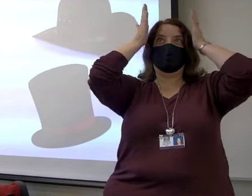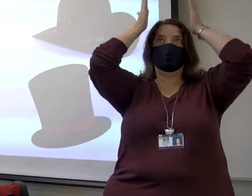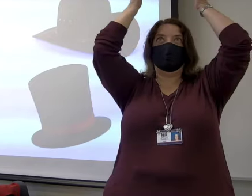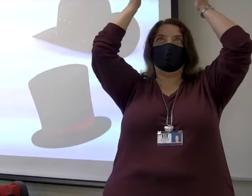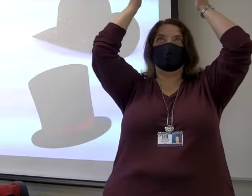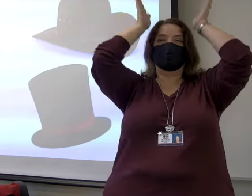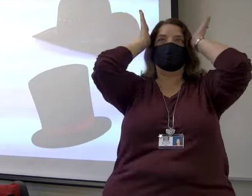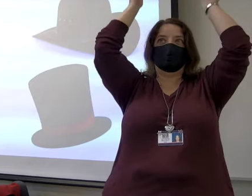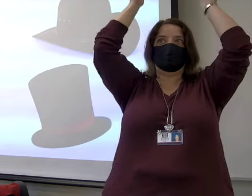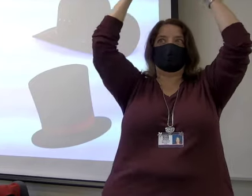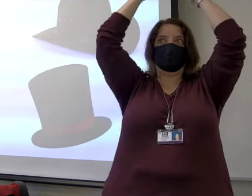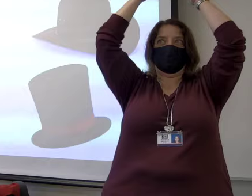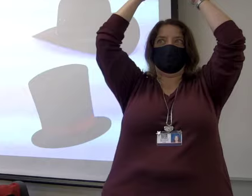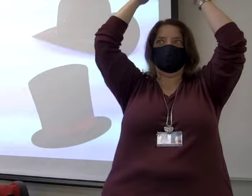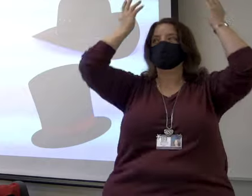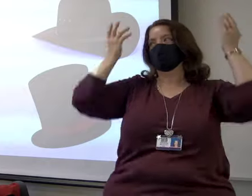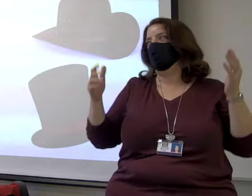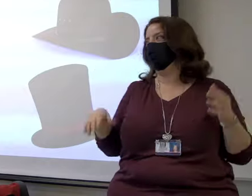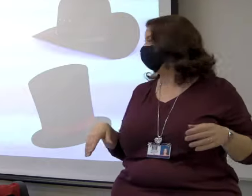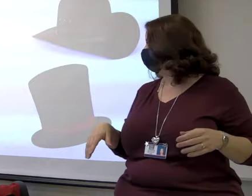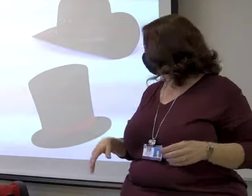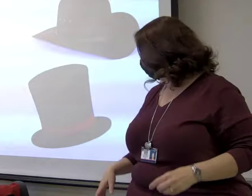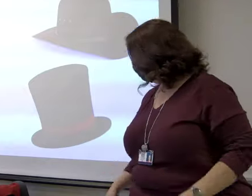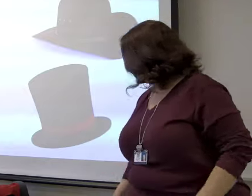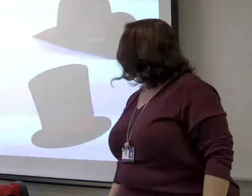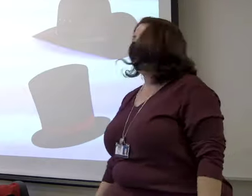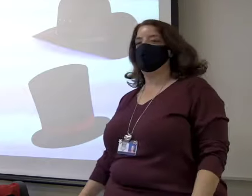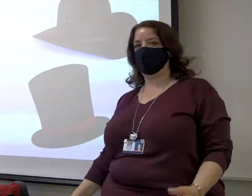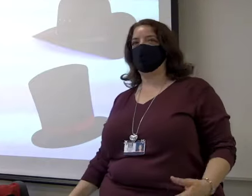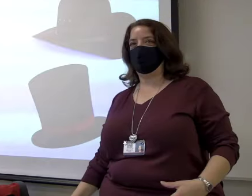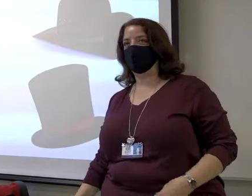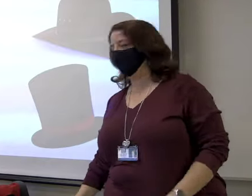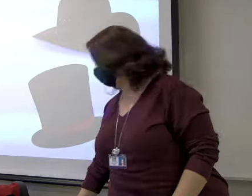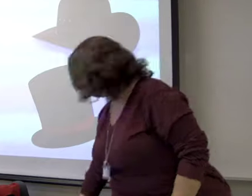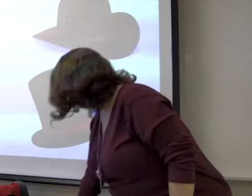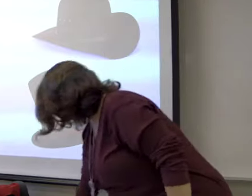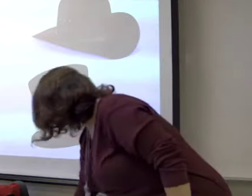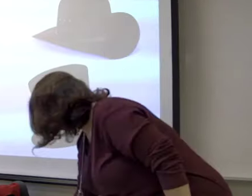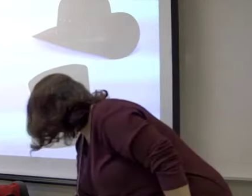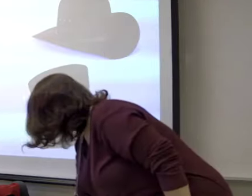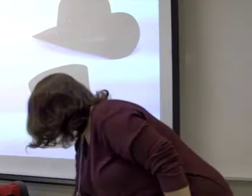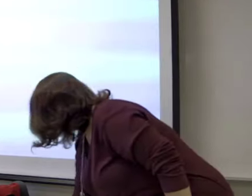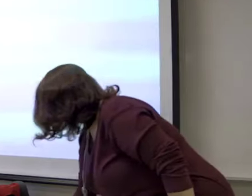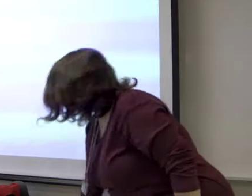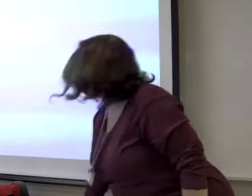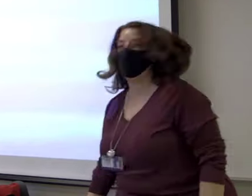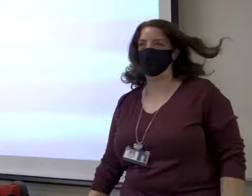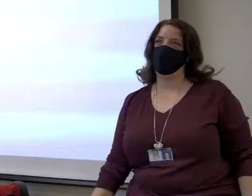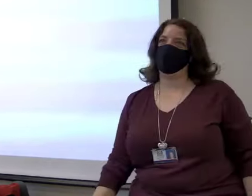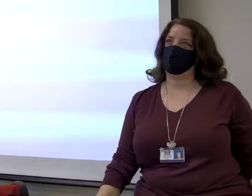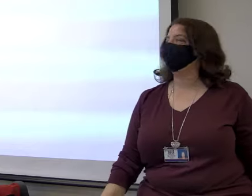how it's shaped this way, right? It is rather Willy Wonka, yes. Abraham Lincoln was kind of famous for